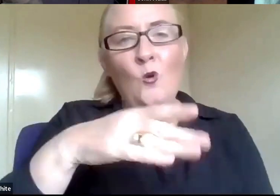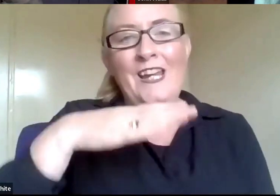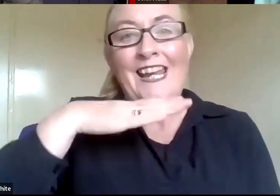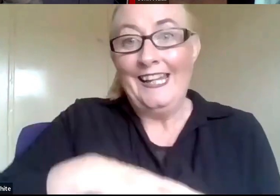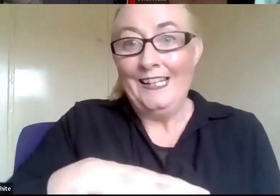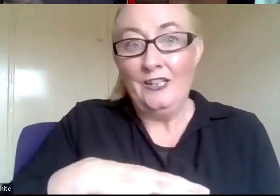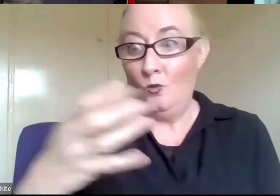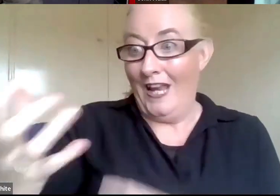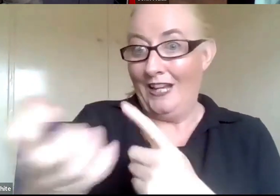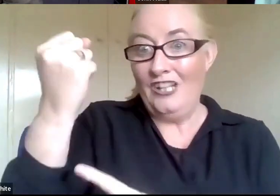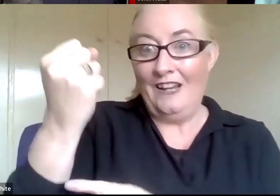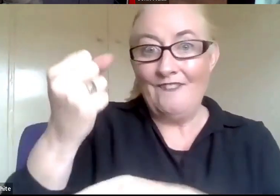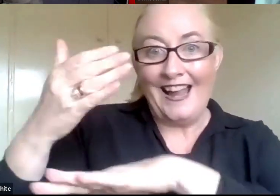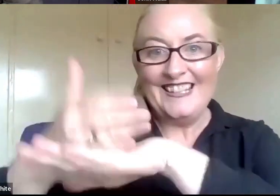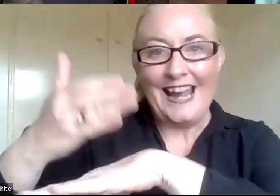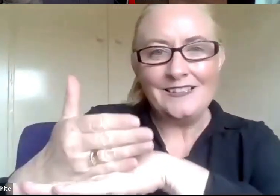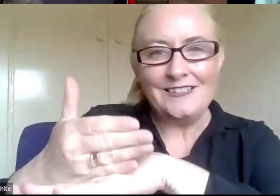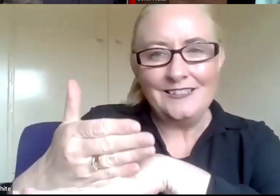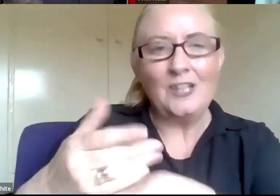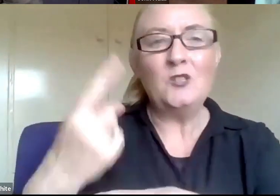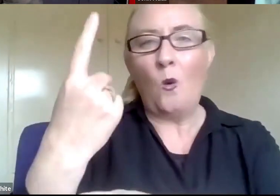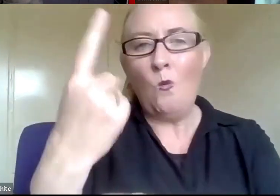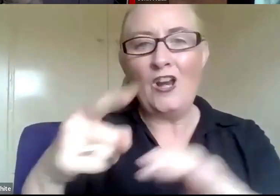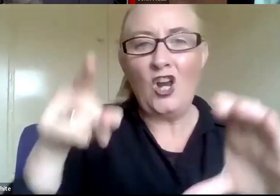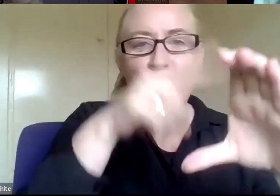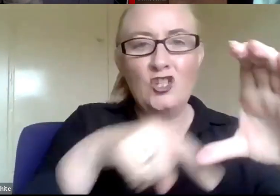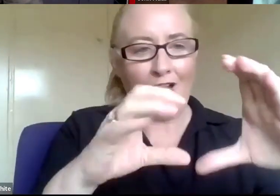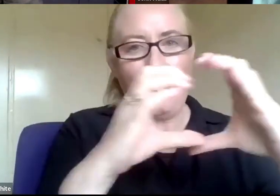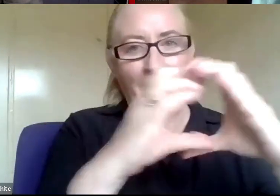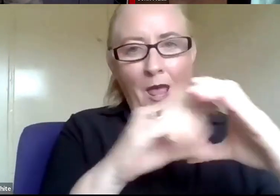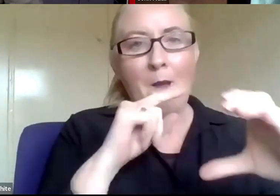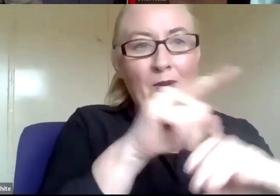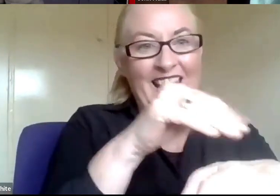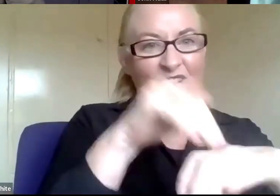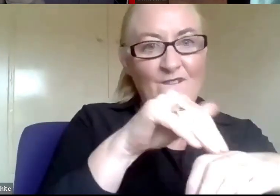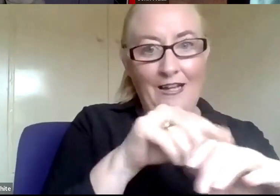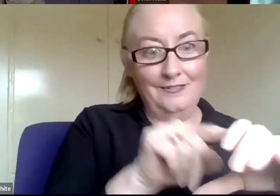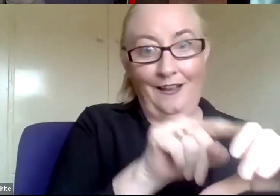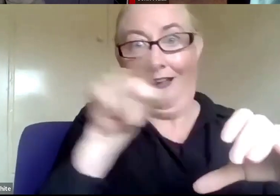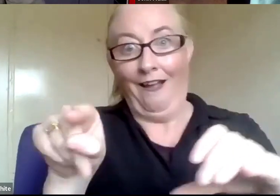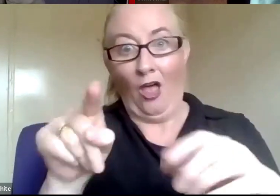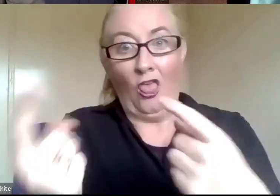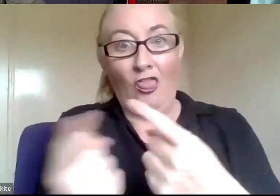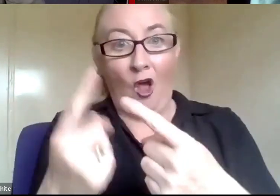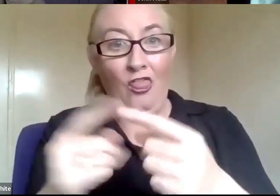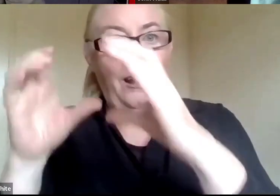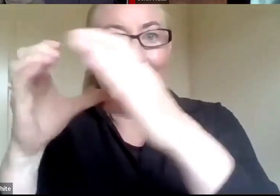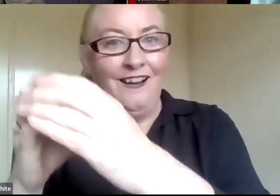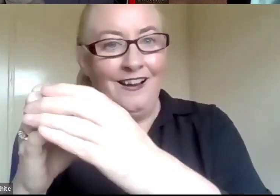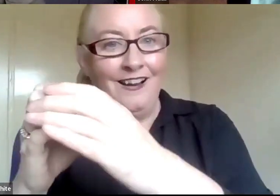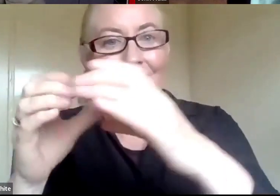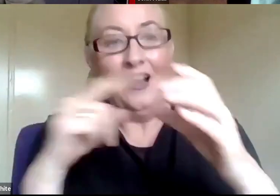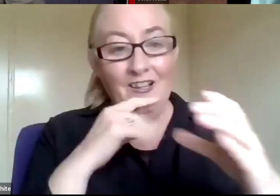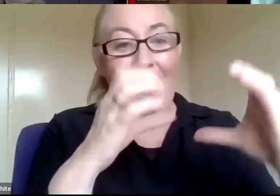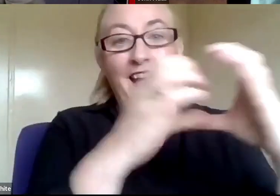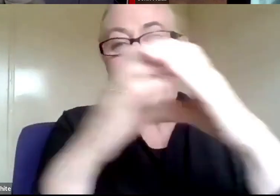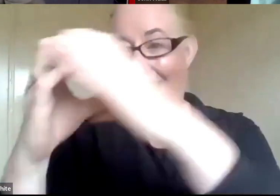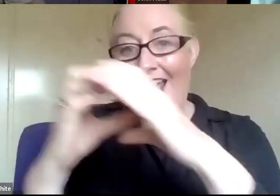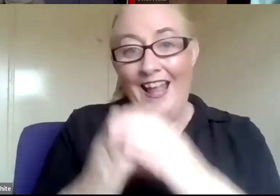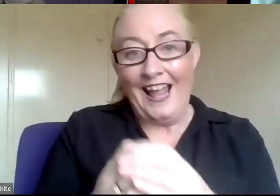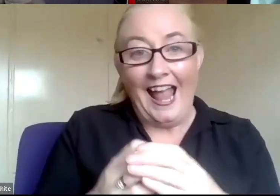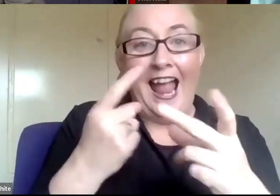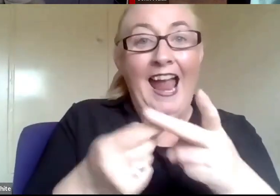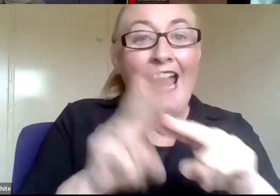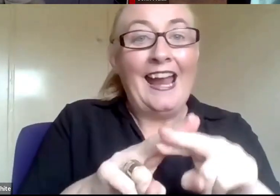one circle, but it affects the other two. So that if you fail to achieve the task, the team will tend to fall